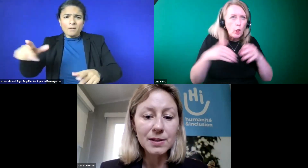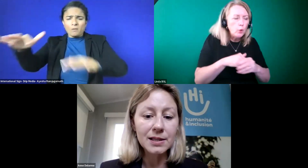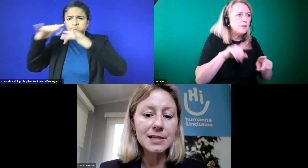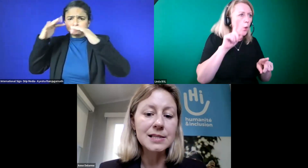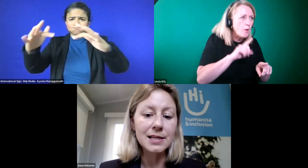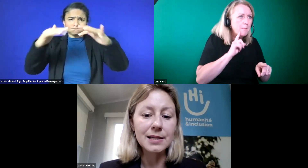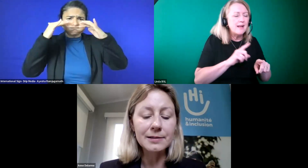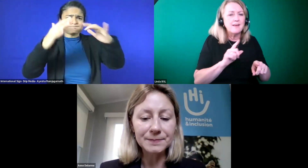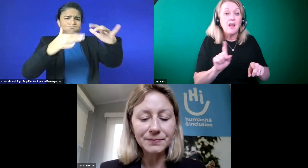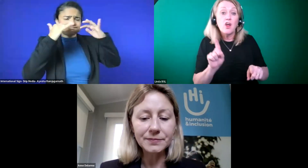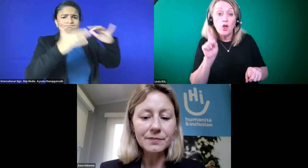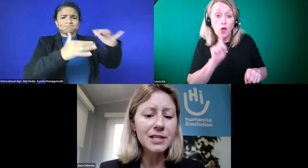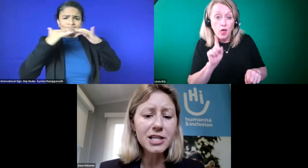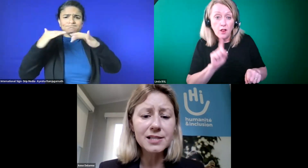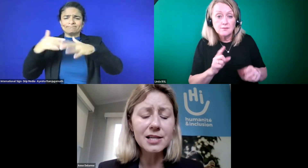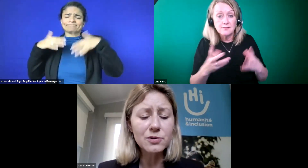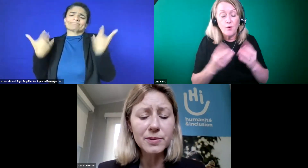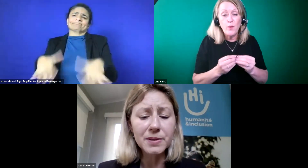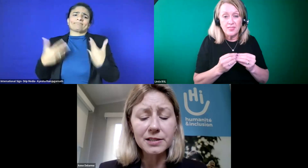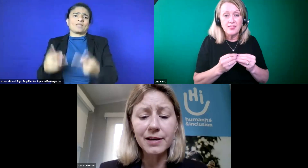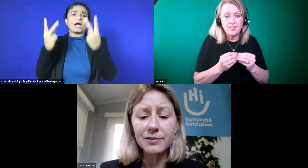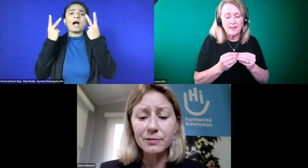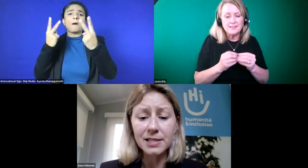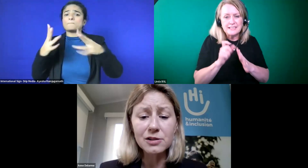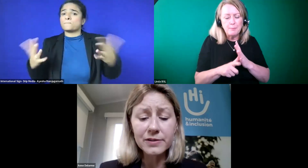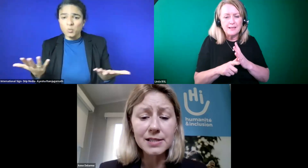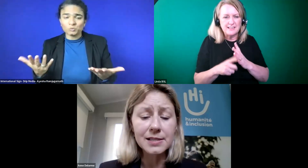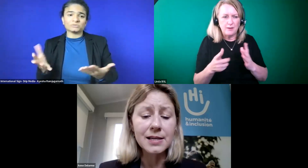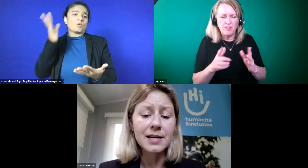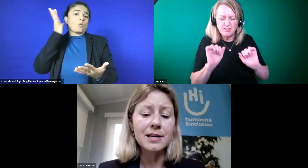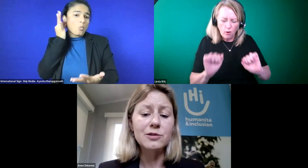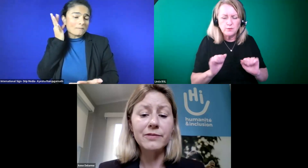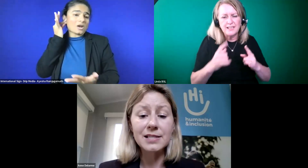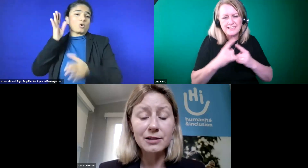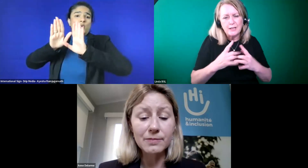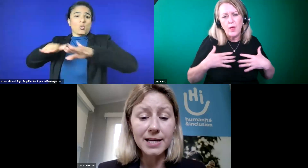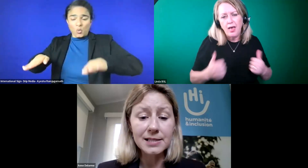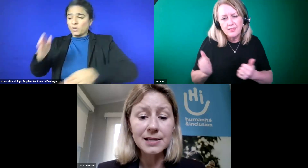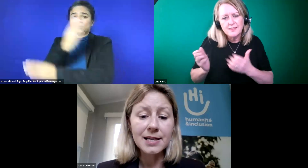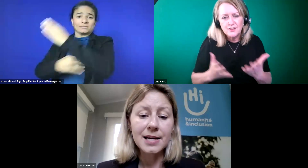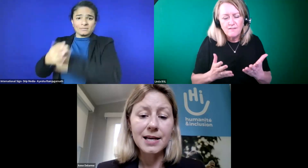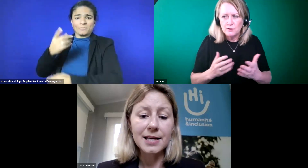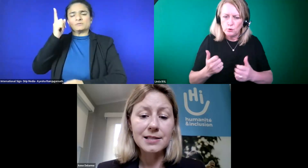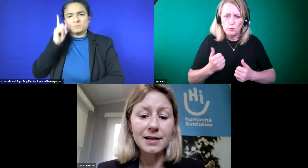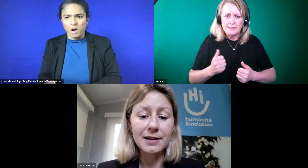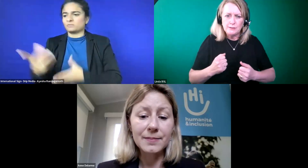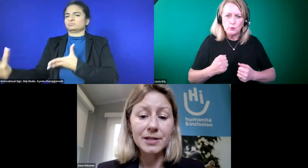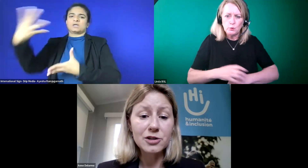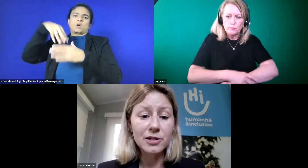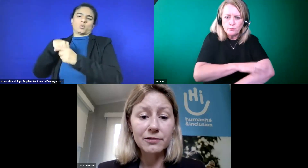with disabilities in sexual reproductive health and rights services to advance their rights